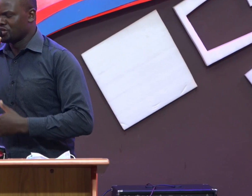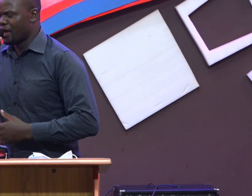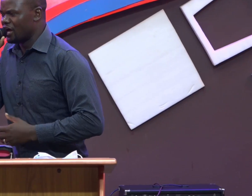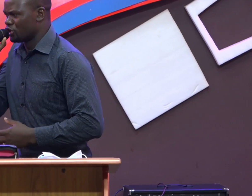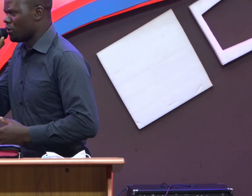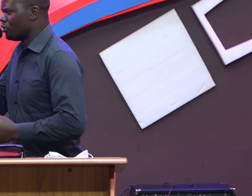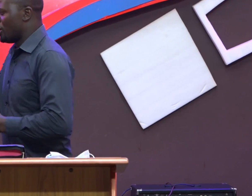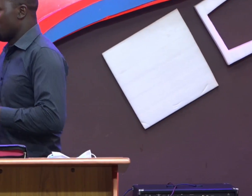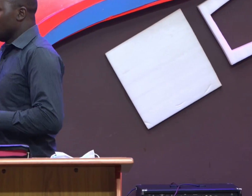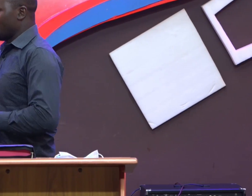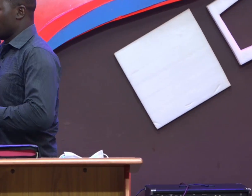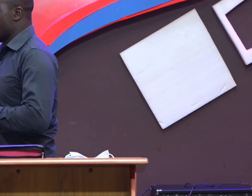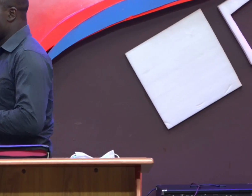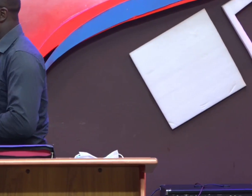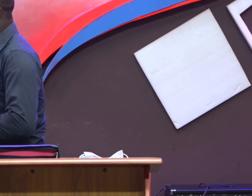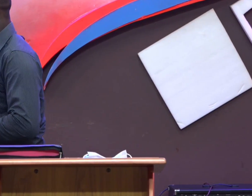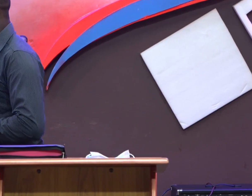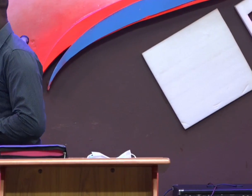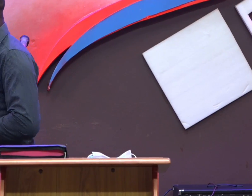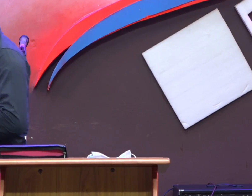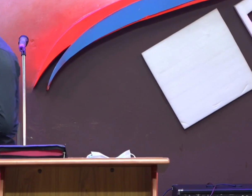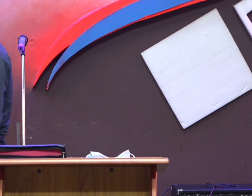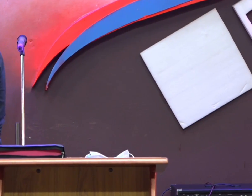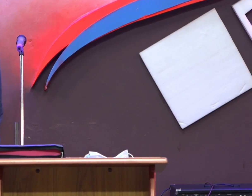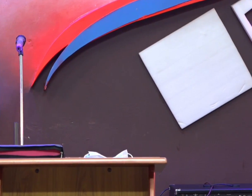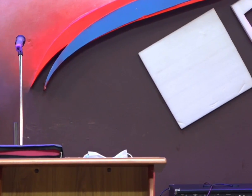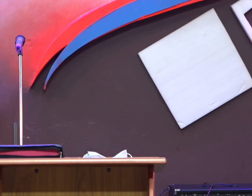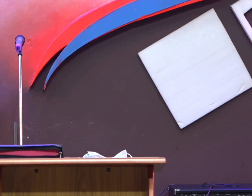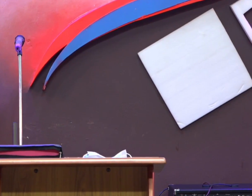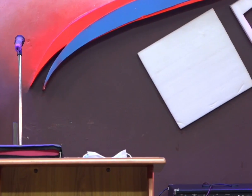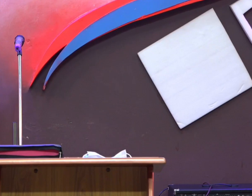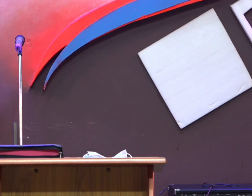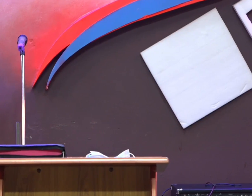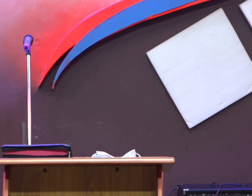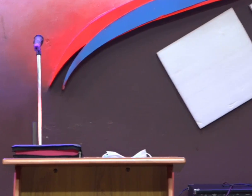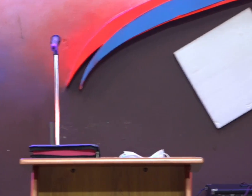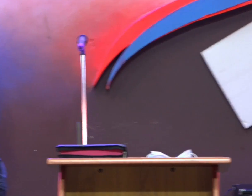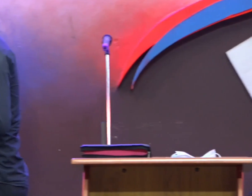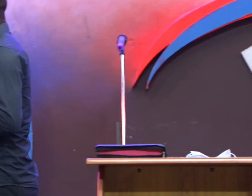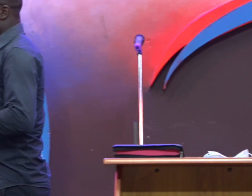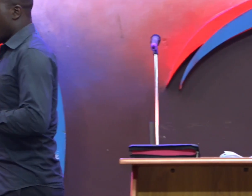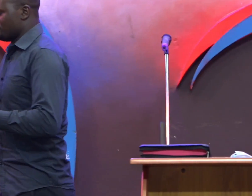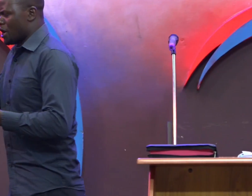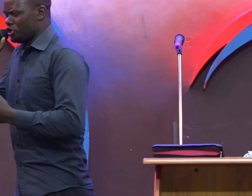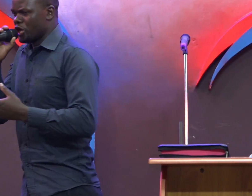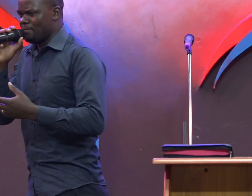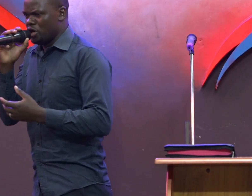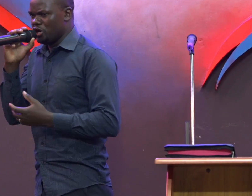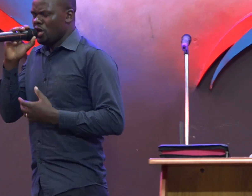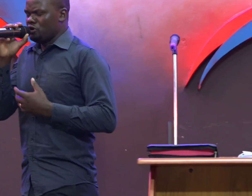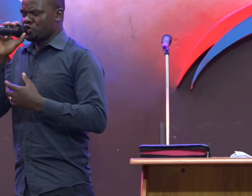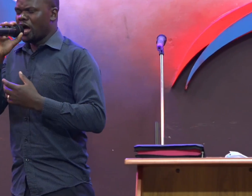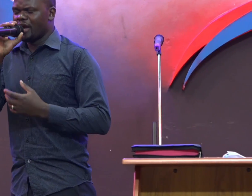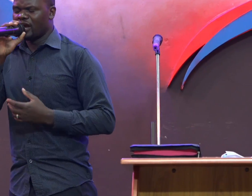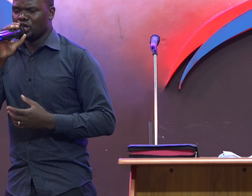our inner beings, Heavenly King of glory. That you recharge us, Heavenly Lord. Recharge my inner man. Recharge my inner